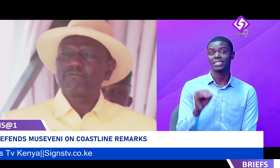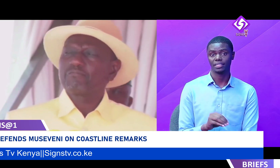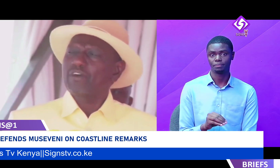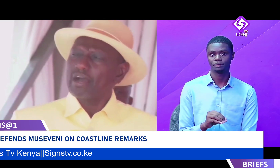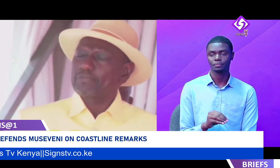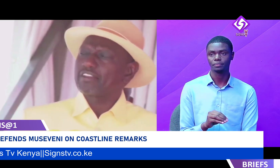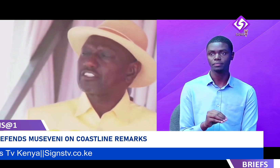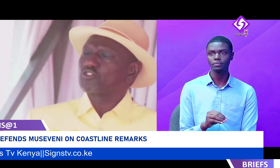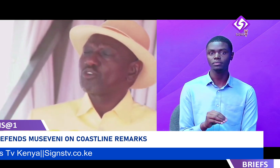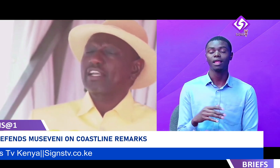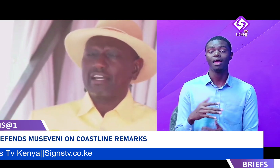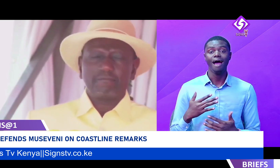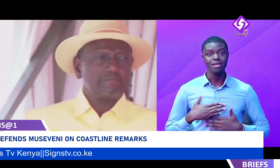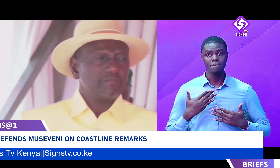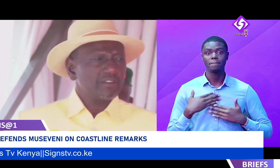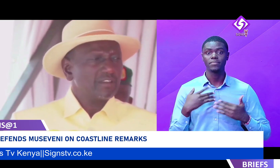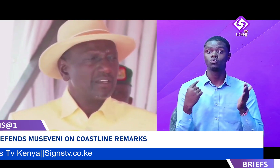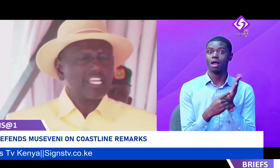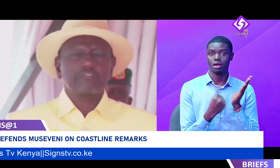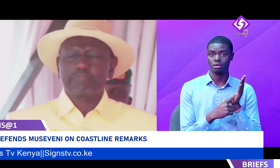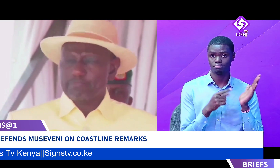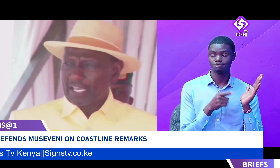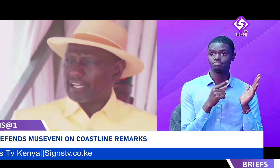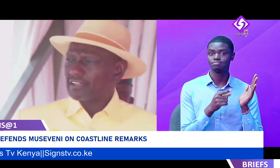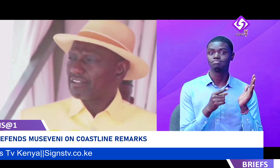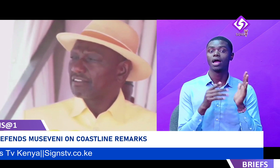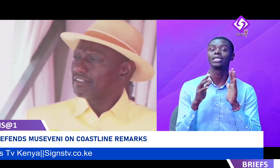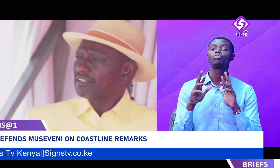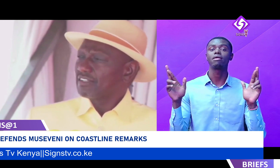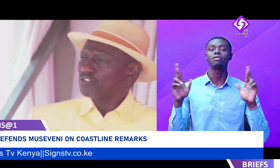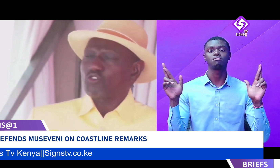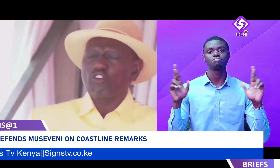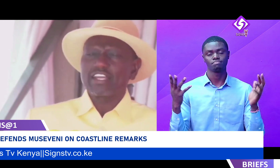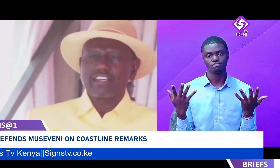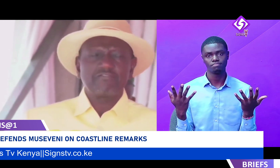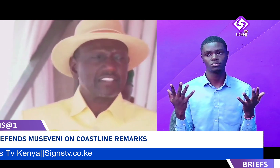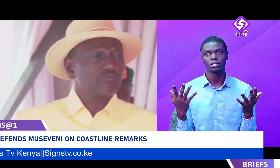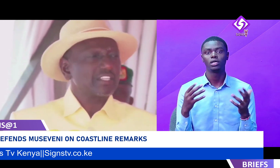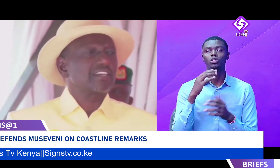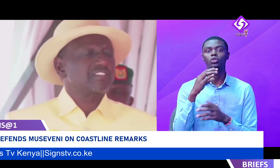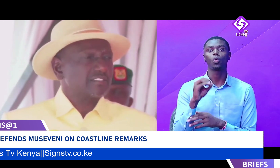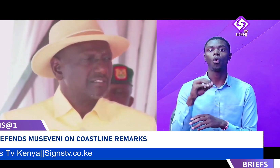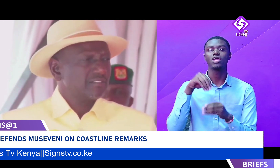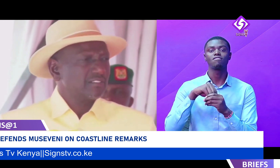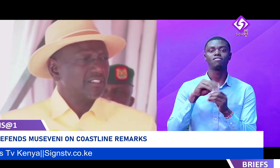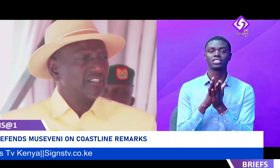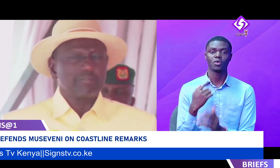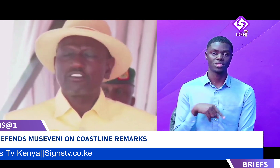am happy that Uganda is prepared to co-invest with us,